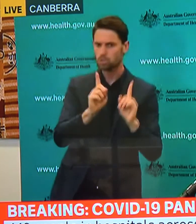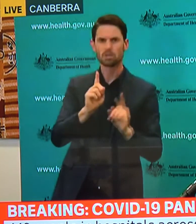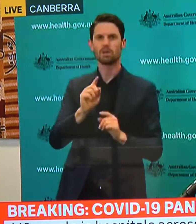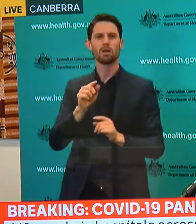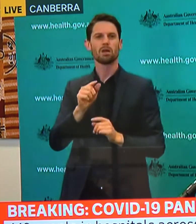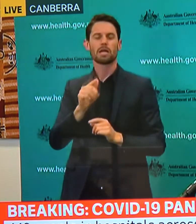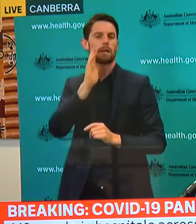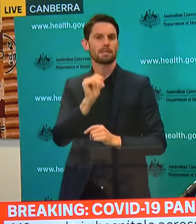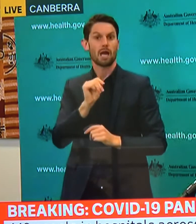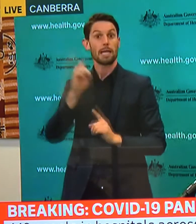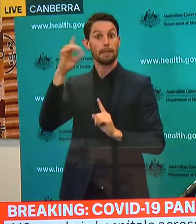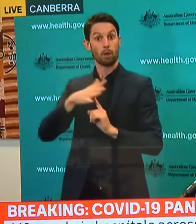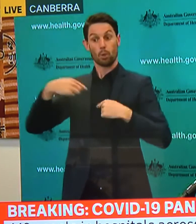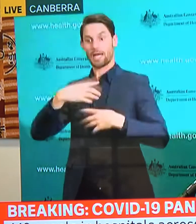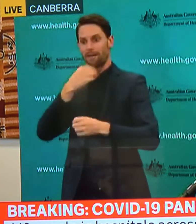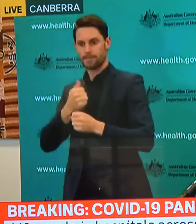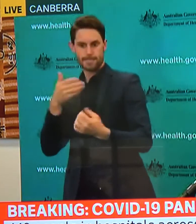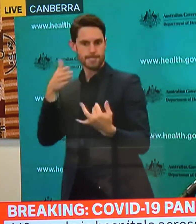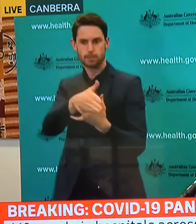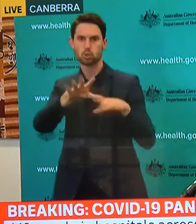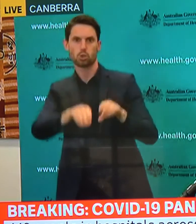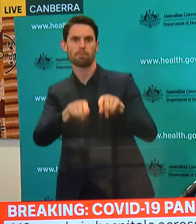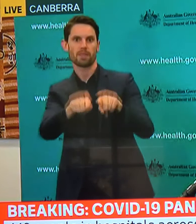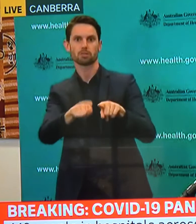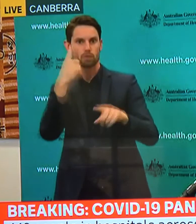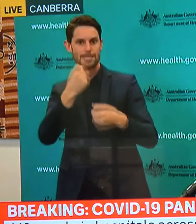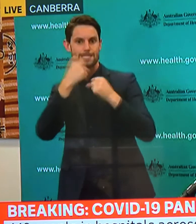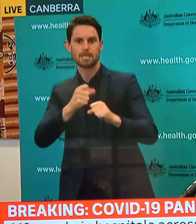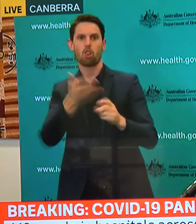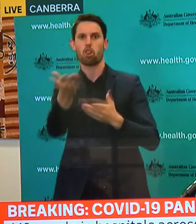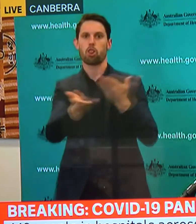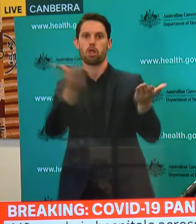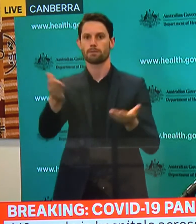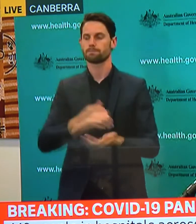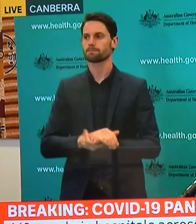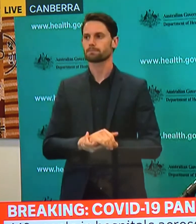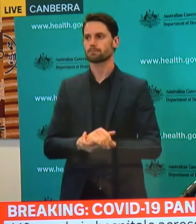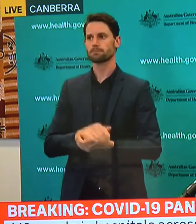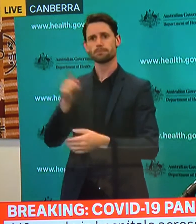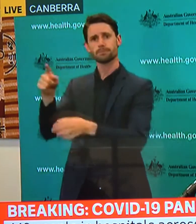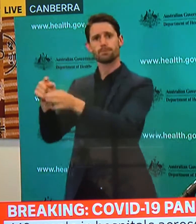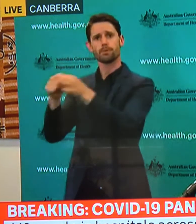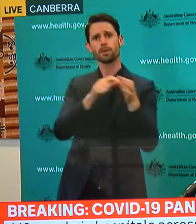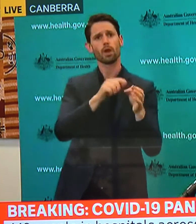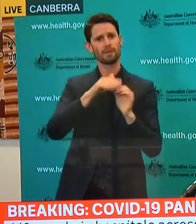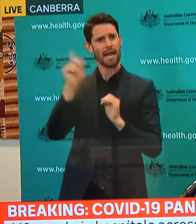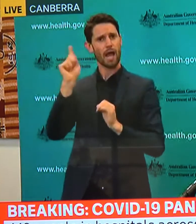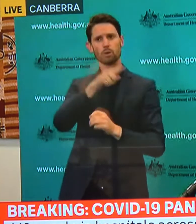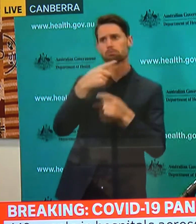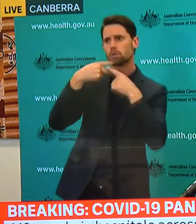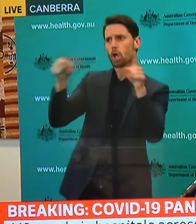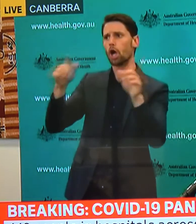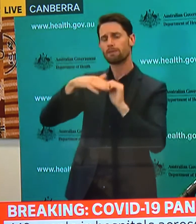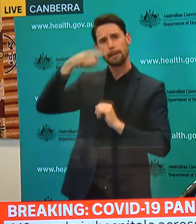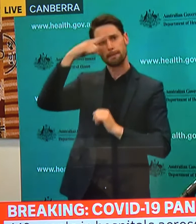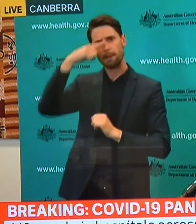it. The department has started publishing recovery rates now as a national figure. Could you just outline why that's happening and why it's